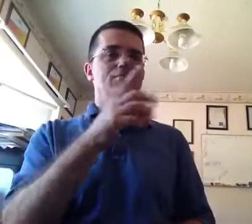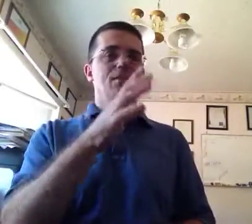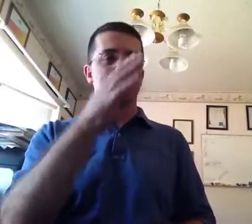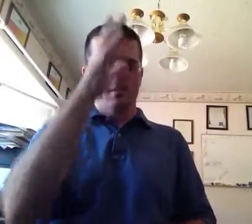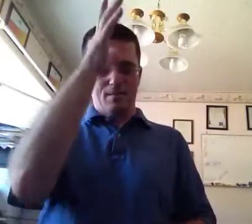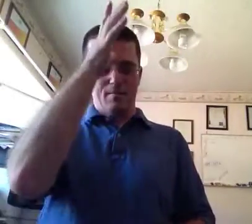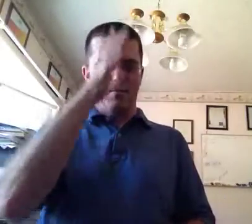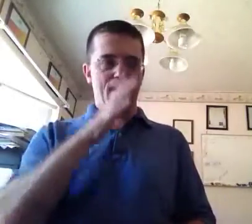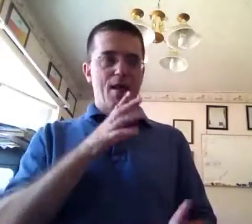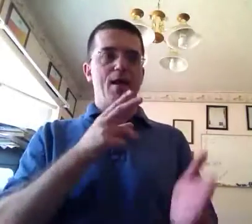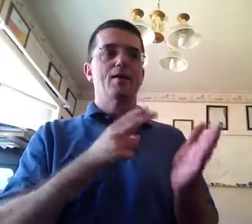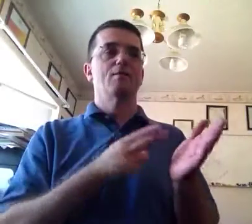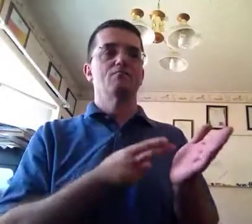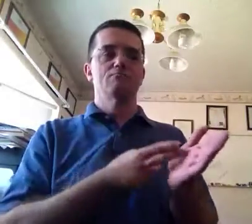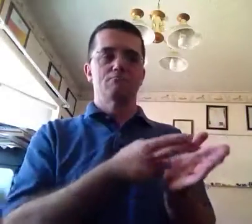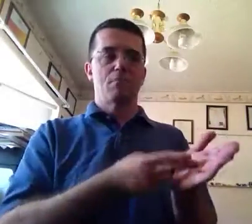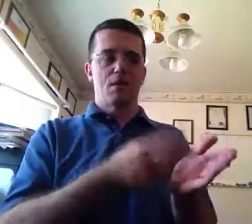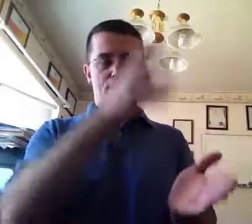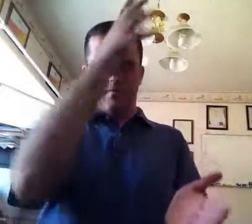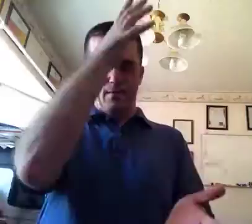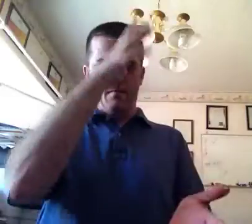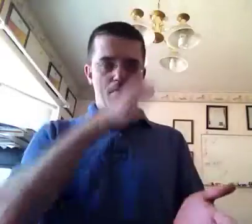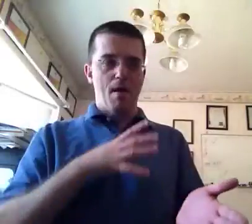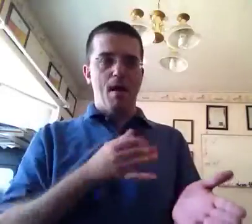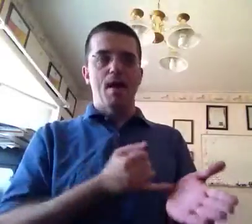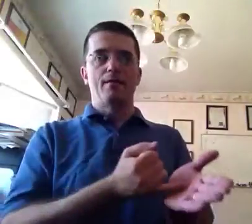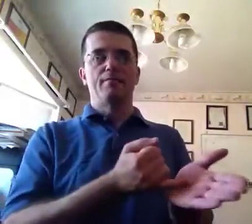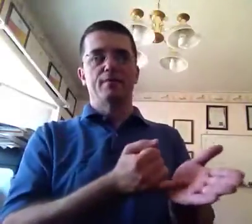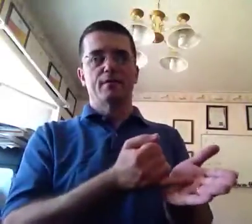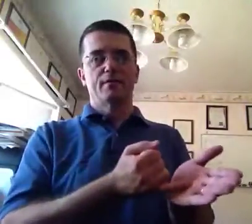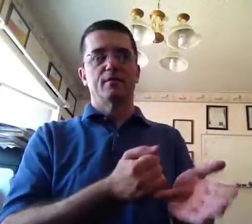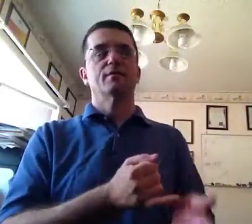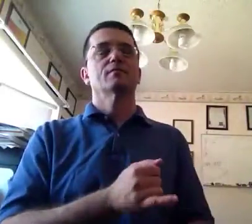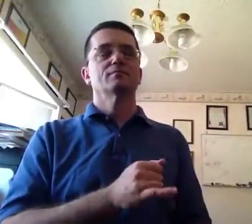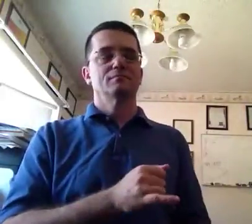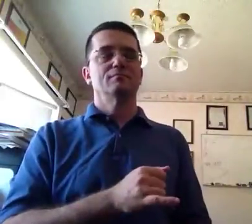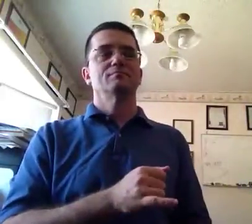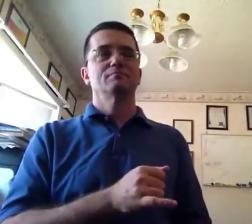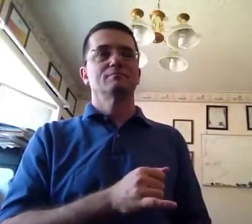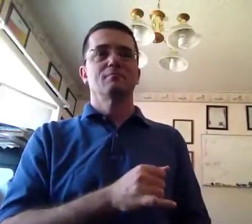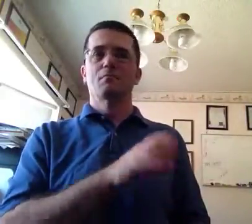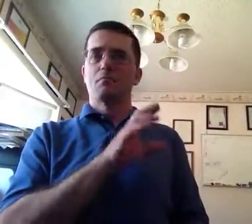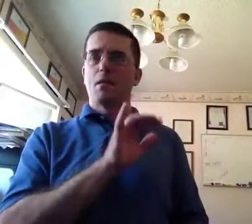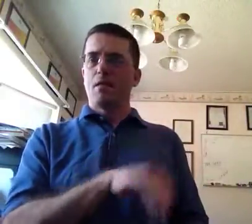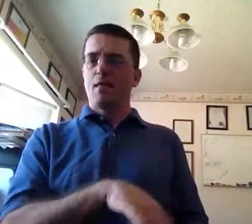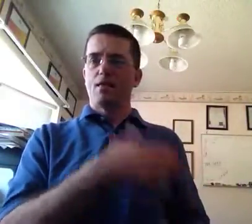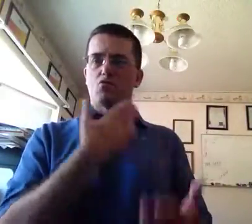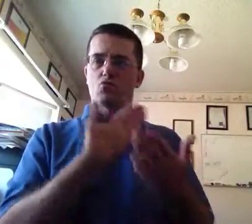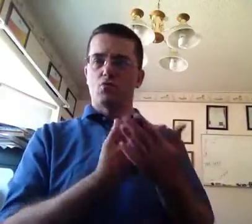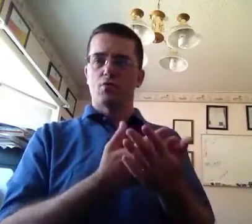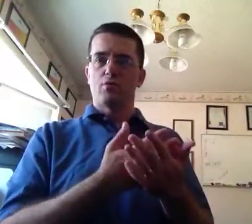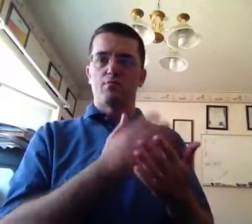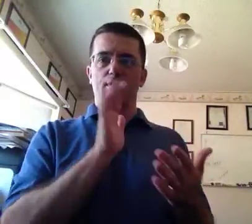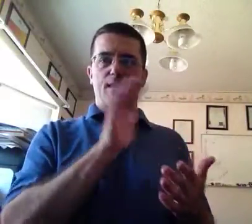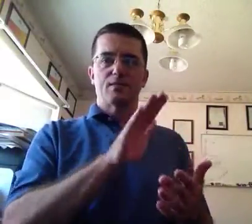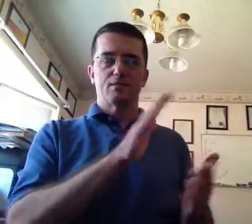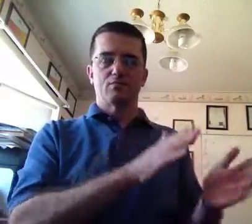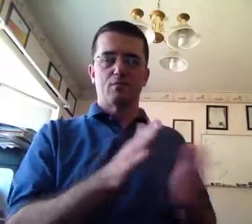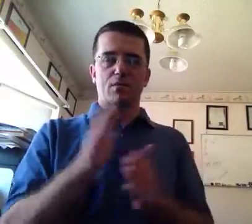honor. Exactly. Tell him that he planned for this, and it's all working according to his plan. And we would never do anything except make sure that